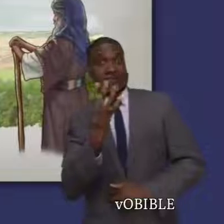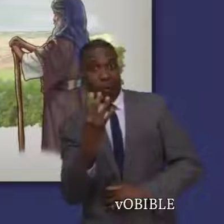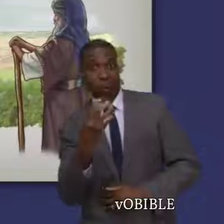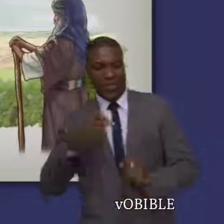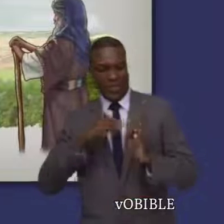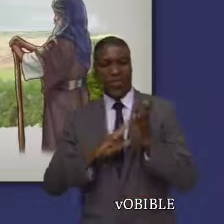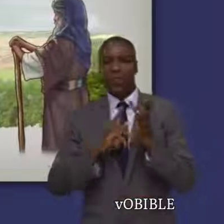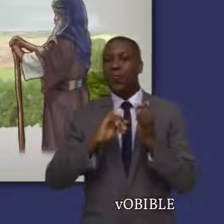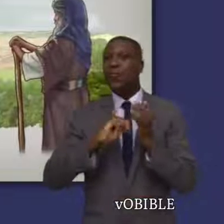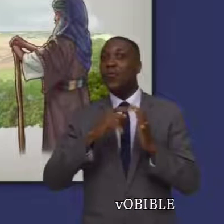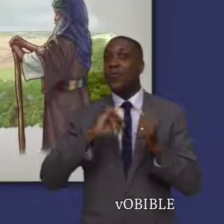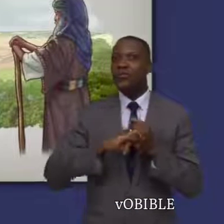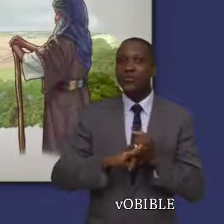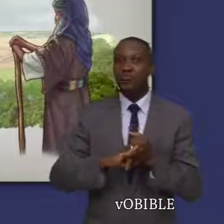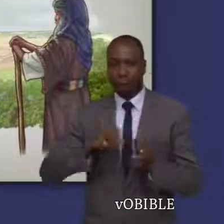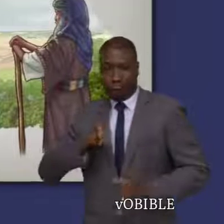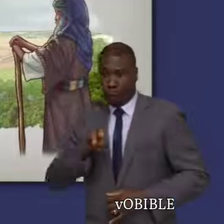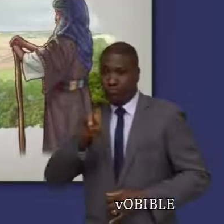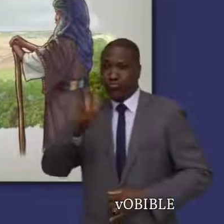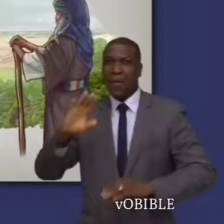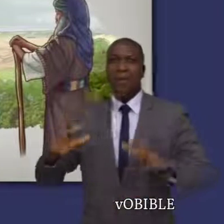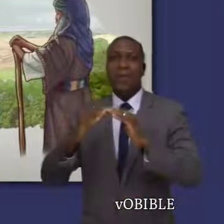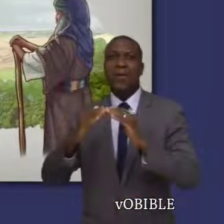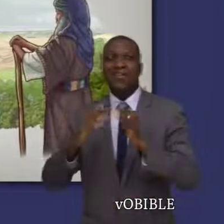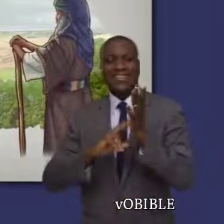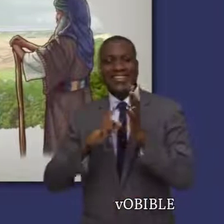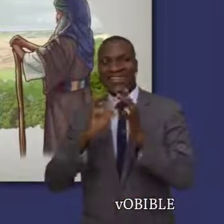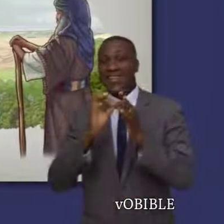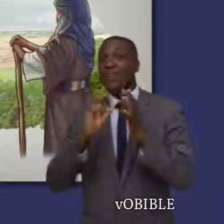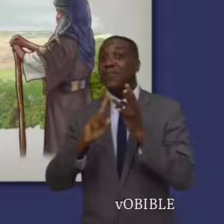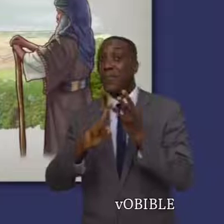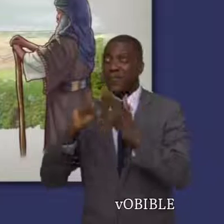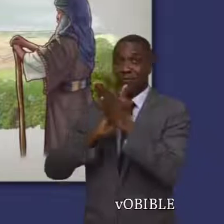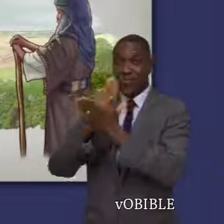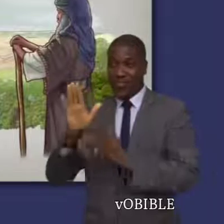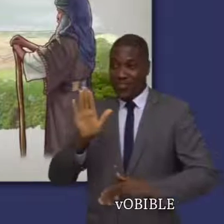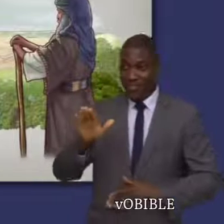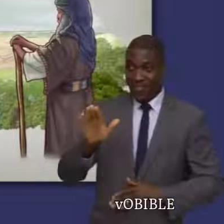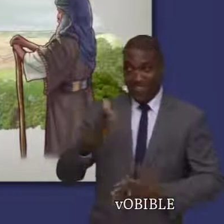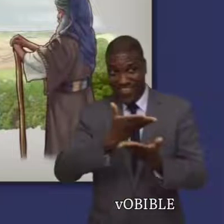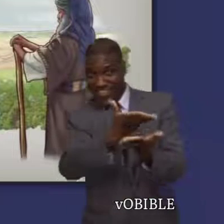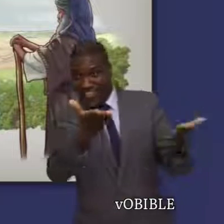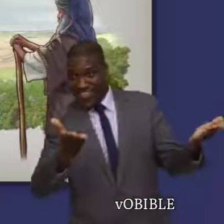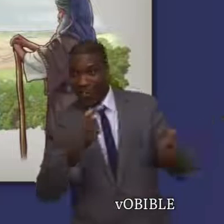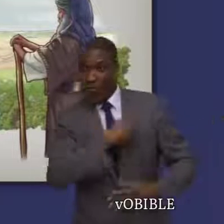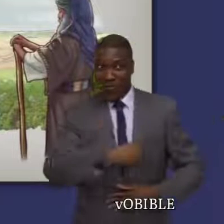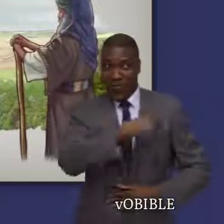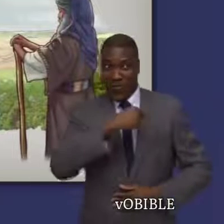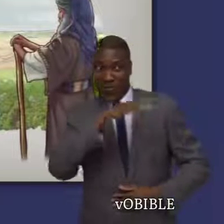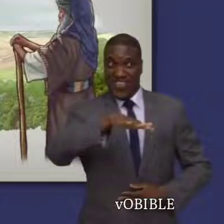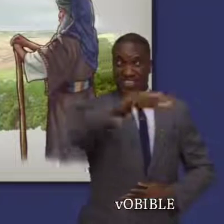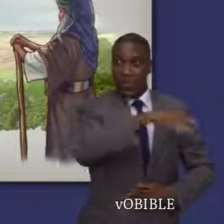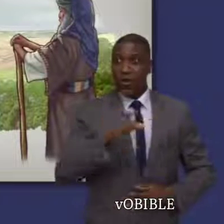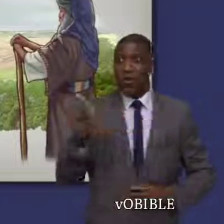Mount Nebo, where he is shown the Promised Land. Jehovah says, "I have let you see it with your own eyes, but you